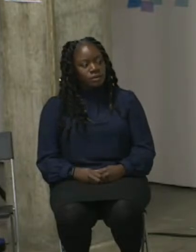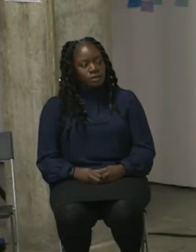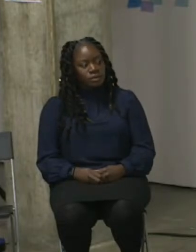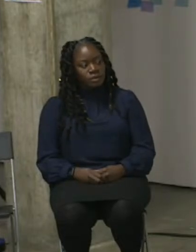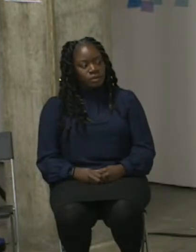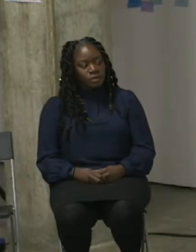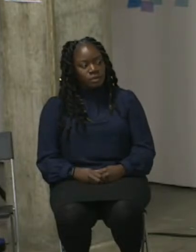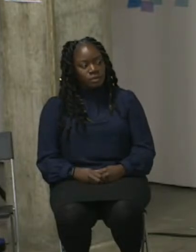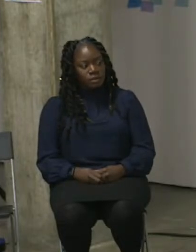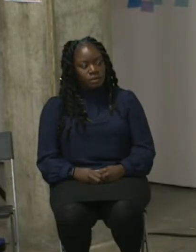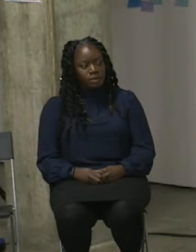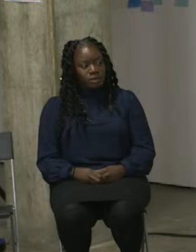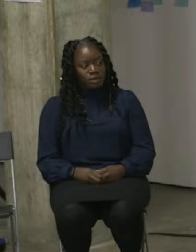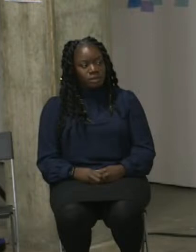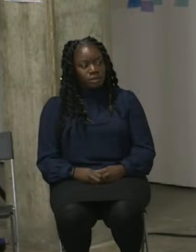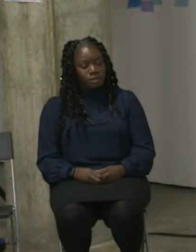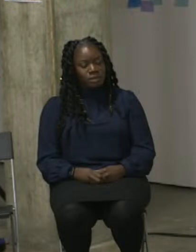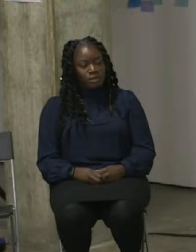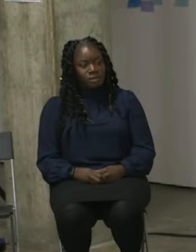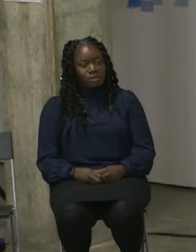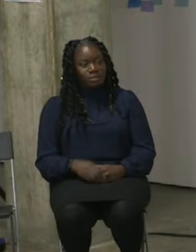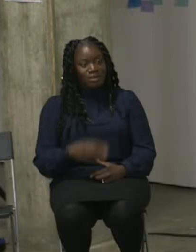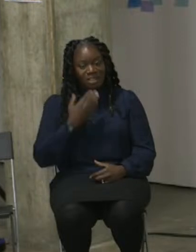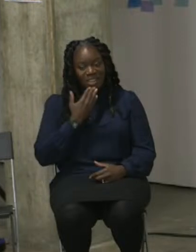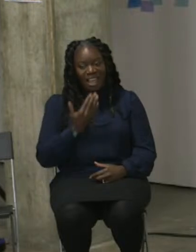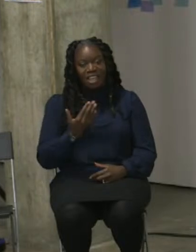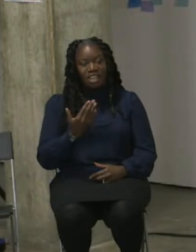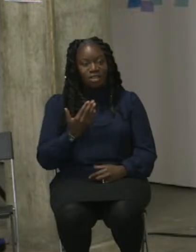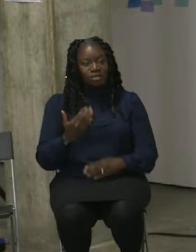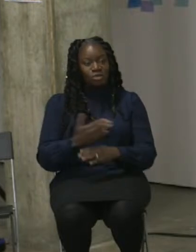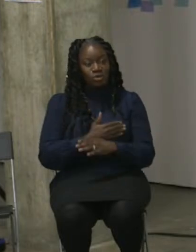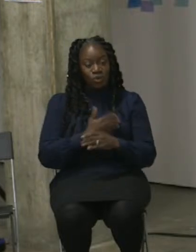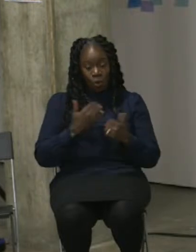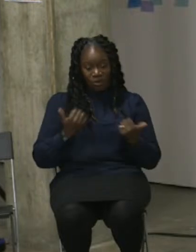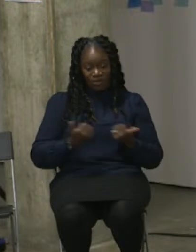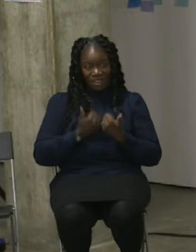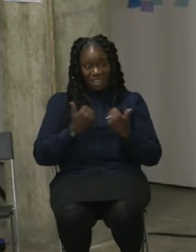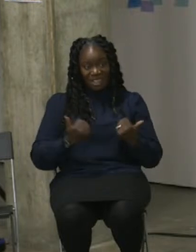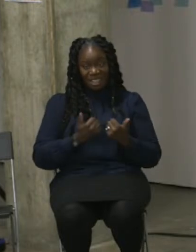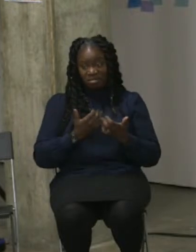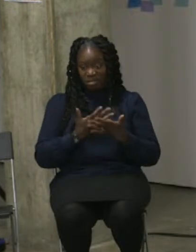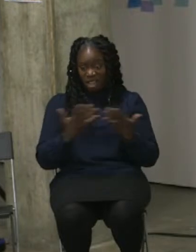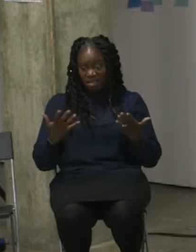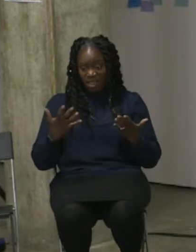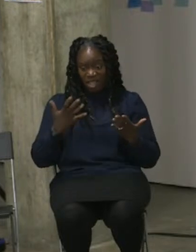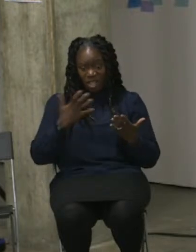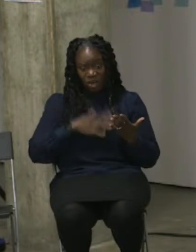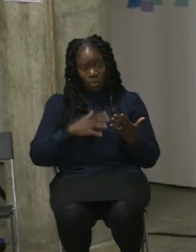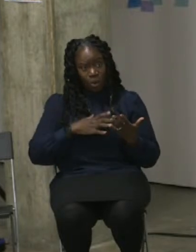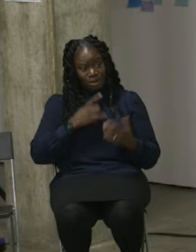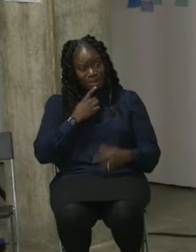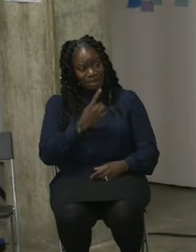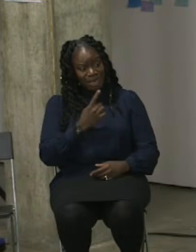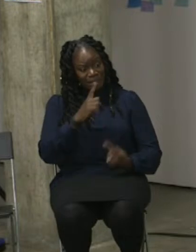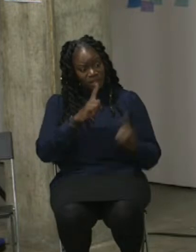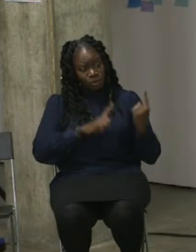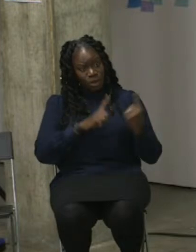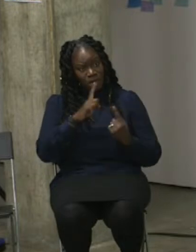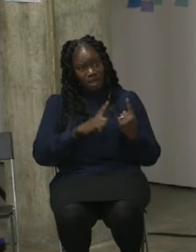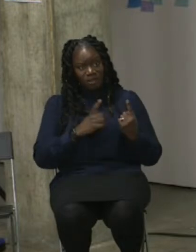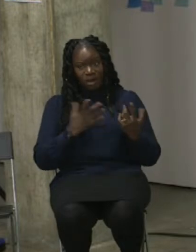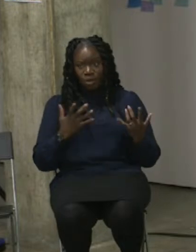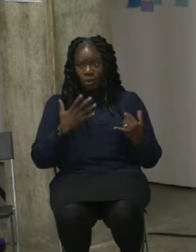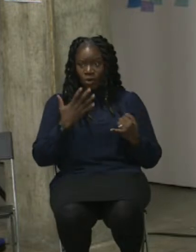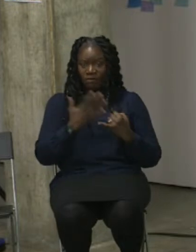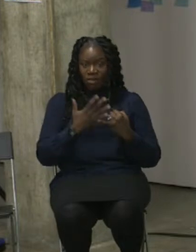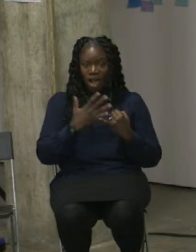Thank you for that. And so before we close, is there anything that you would like to say to each other, or final things you'd like to